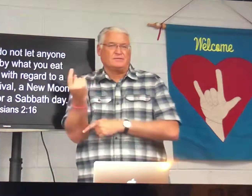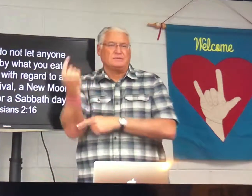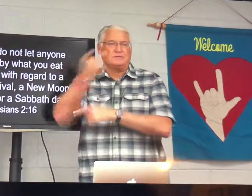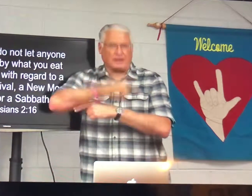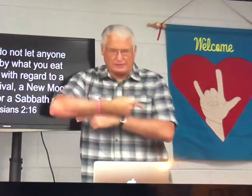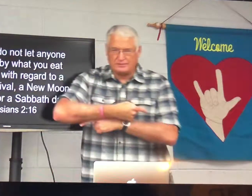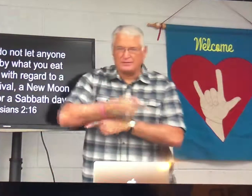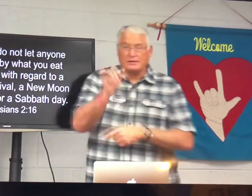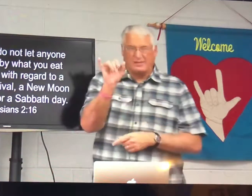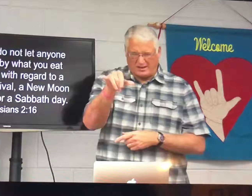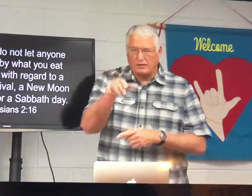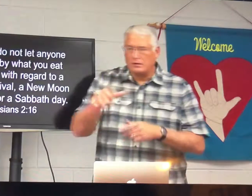Yeah.